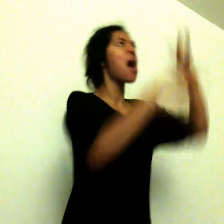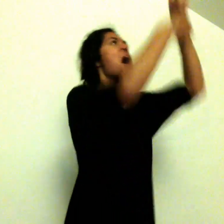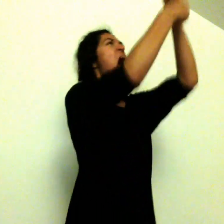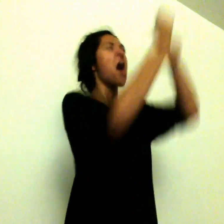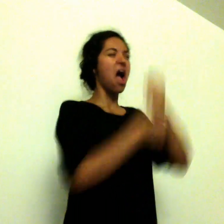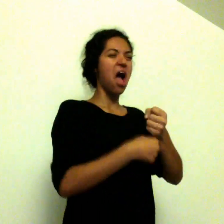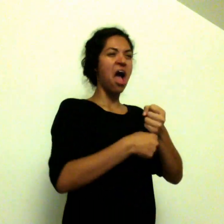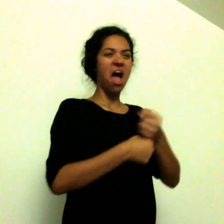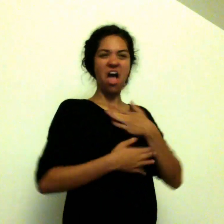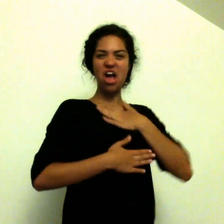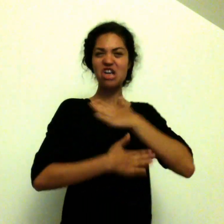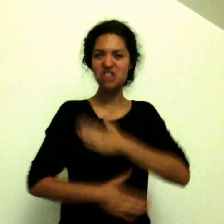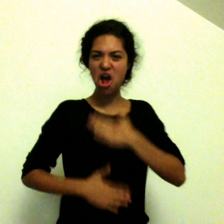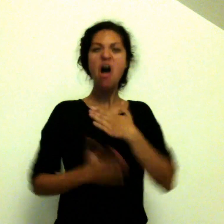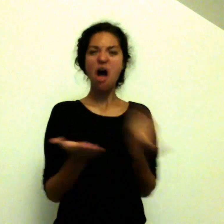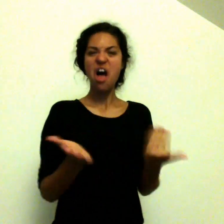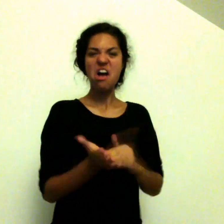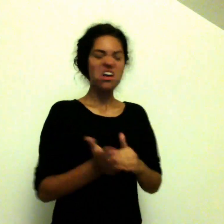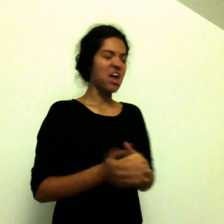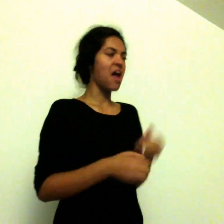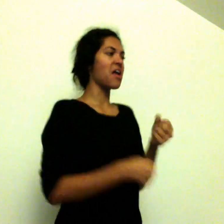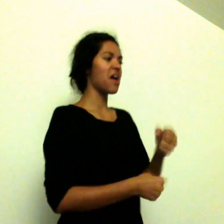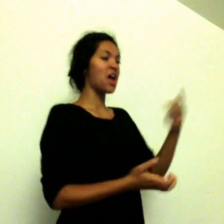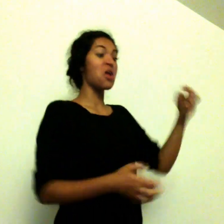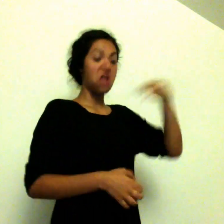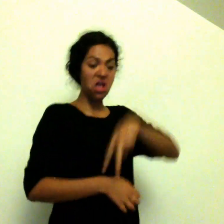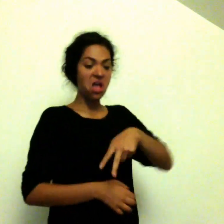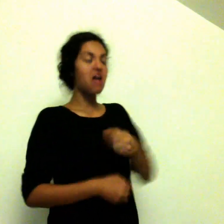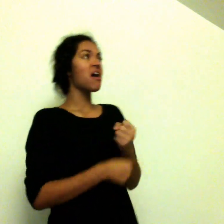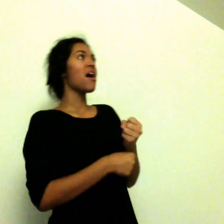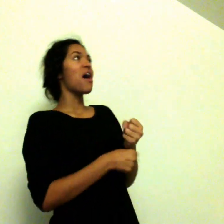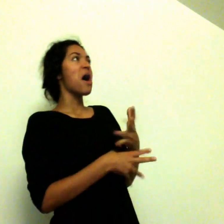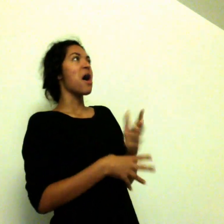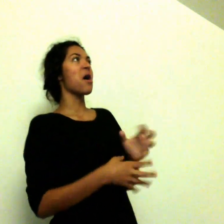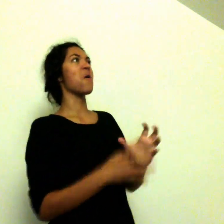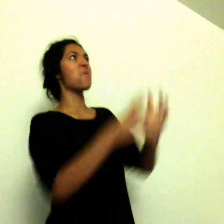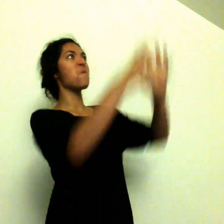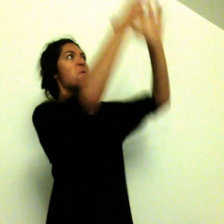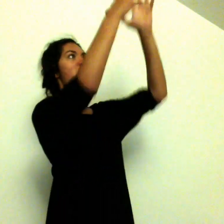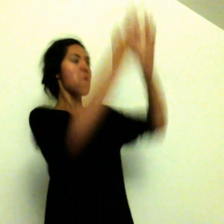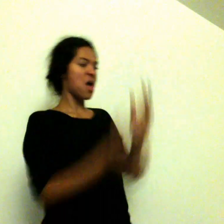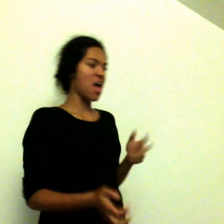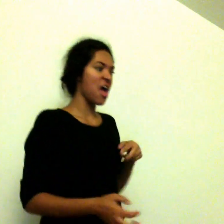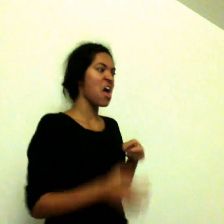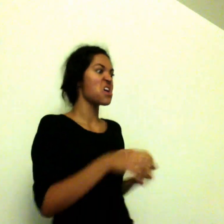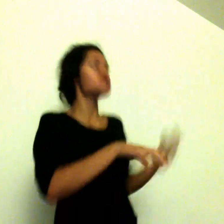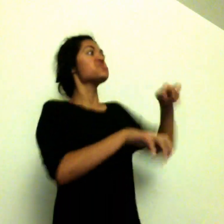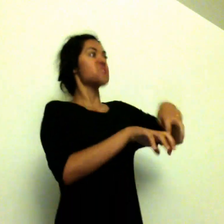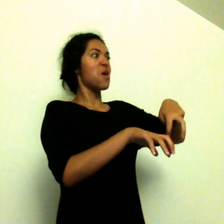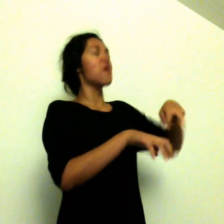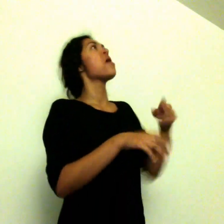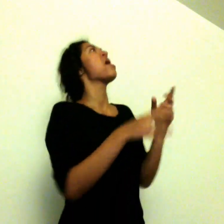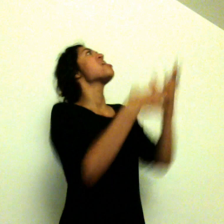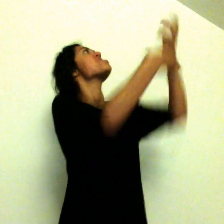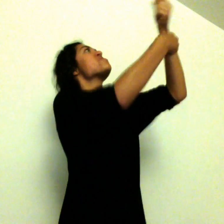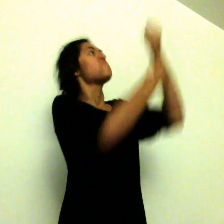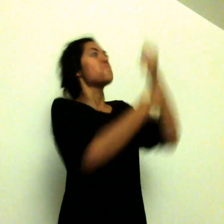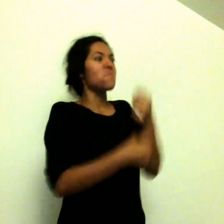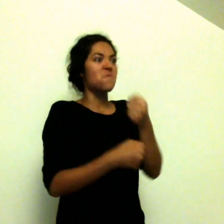step on top of the sofa, hold the string, pull it down. He did that probably 20, 30 times. I'm going to do it again. I'm going to do it again.